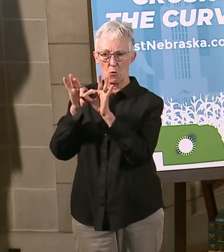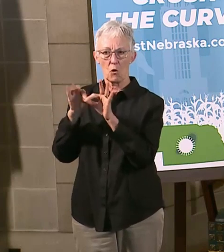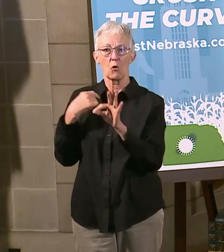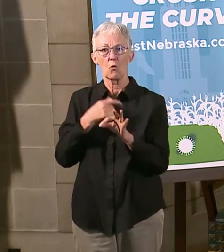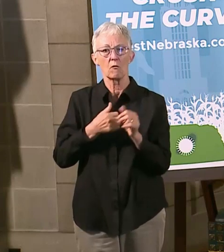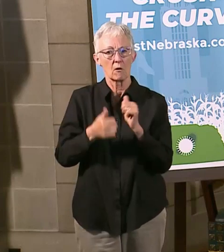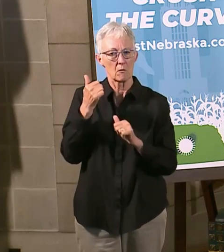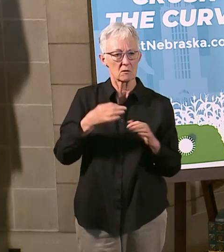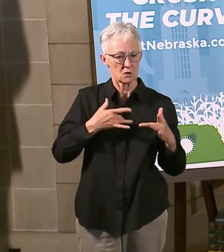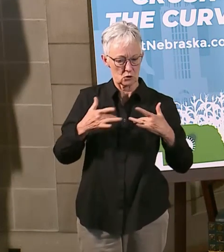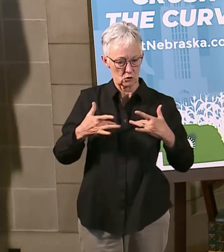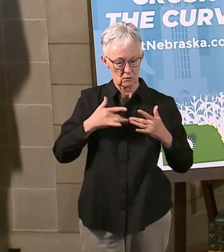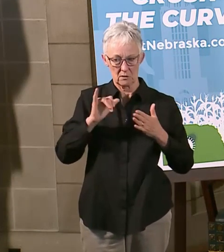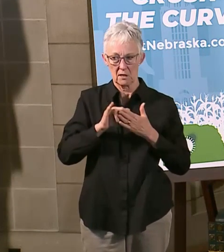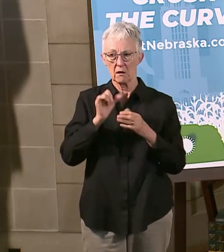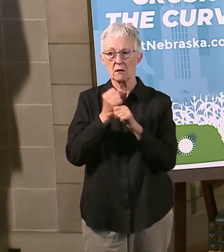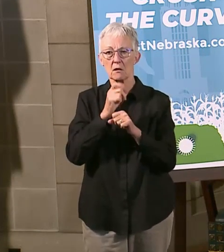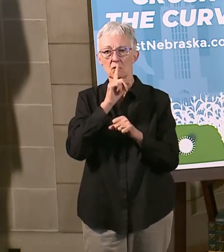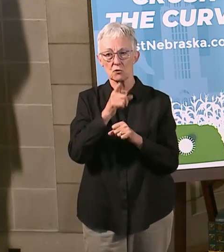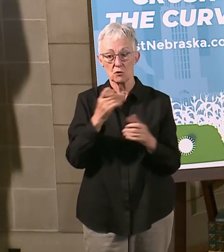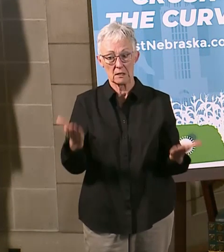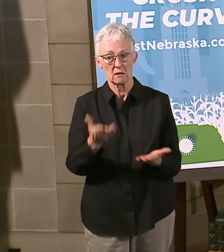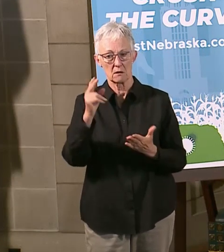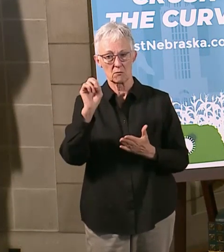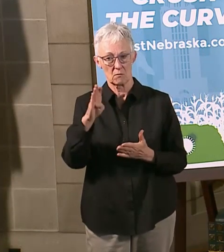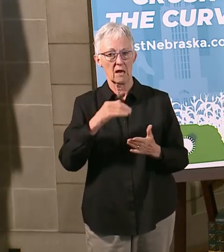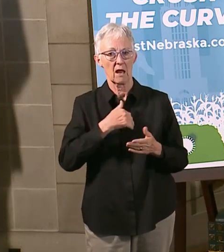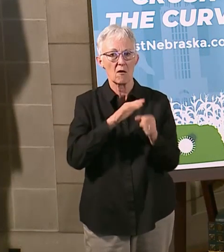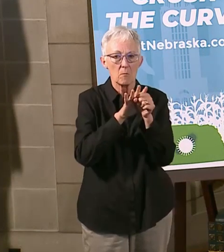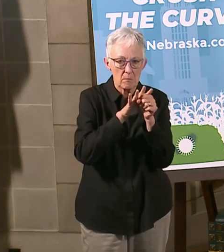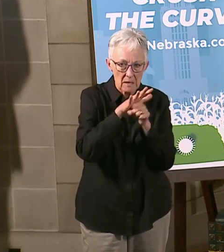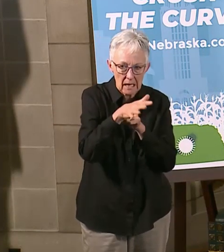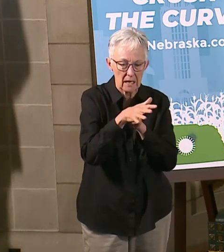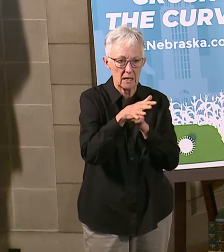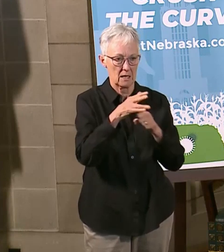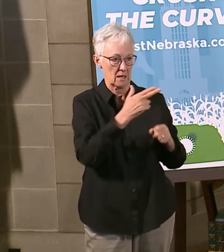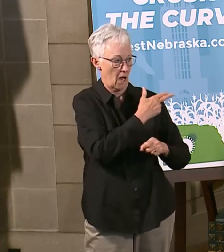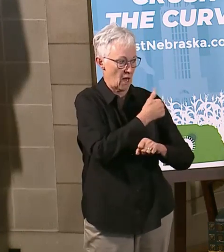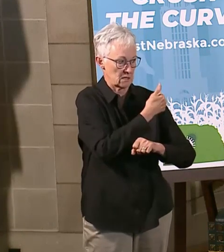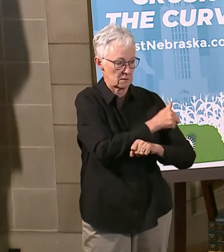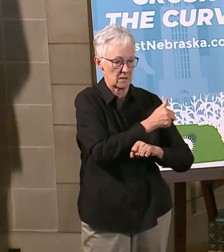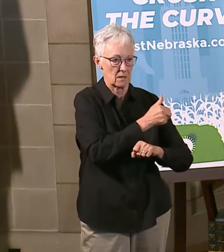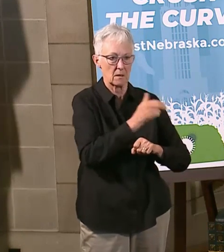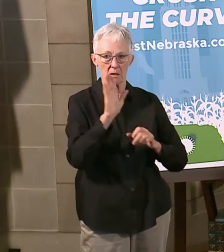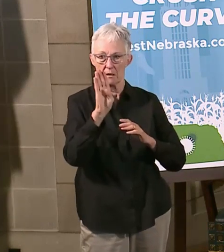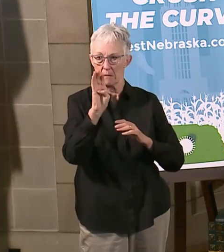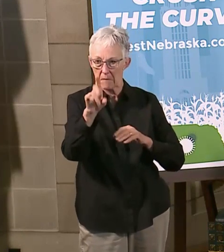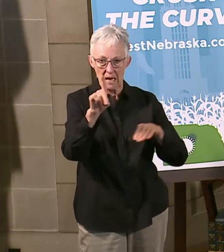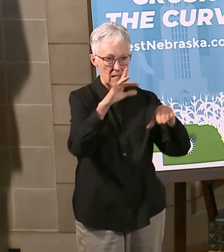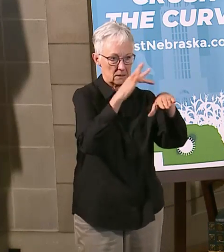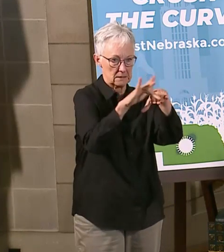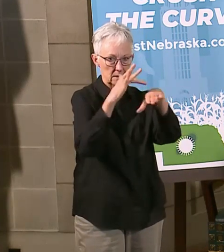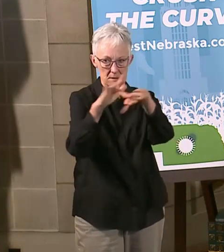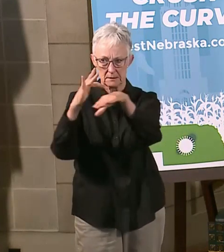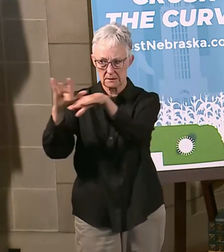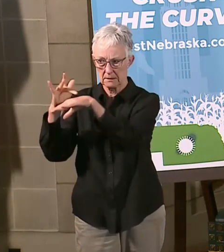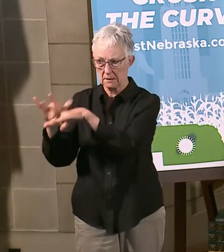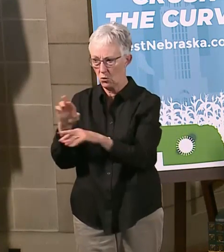every Nebraskan who needs that hospital bed, that ICU bed, that ventilator, can have access to